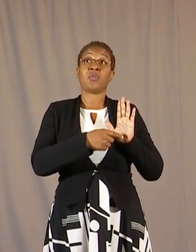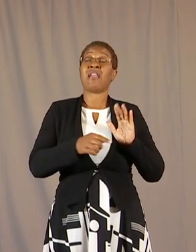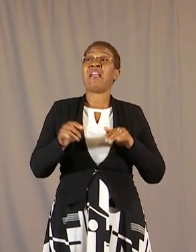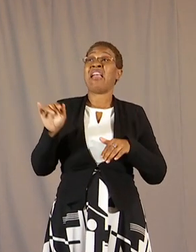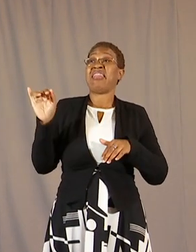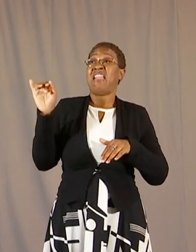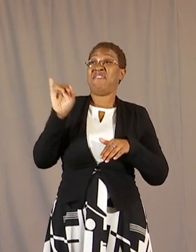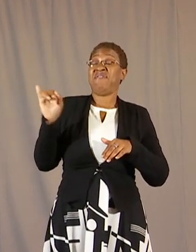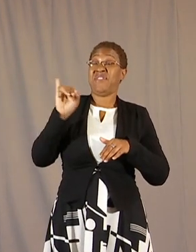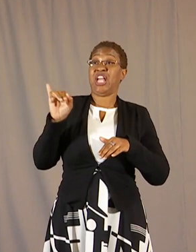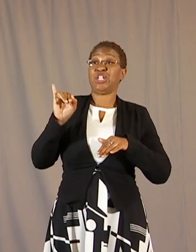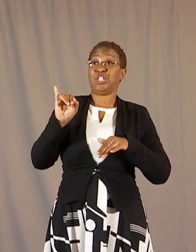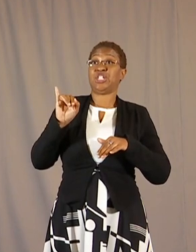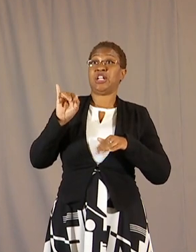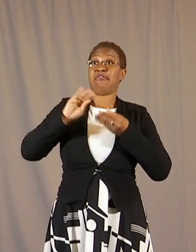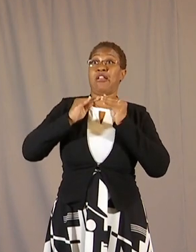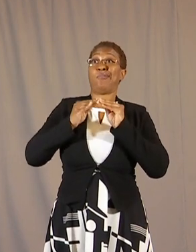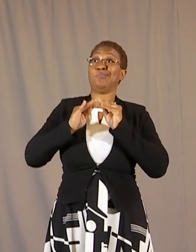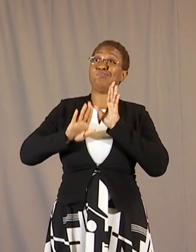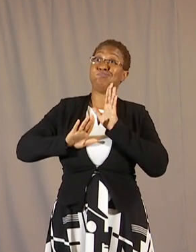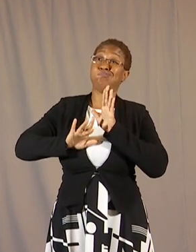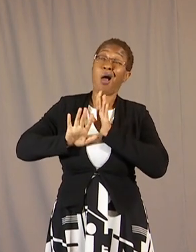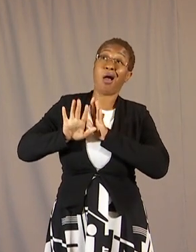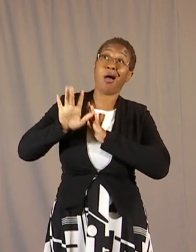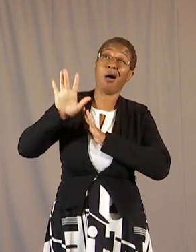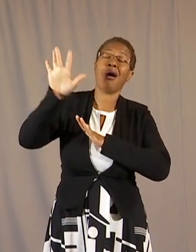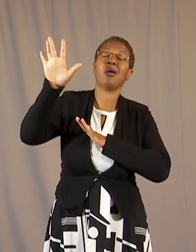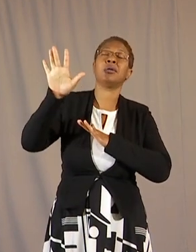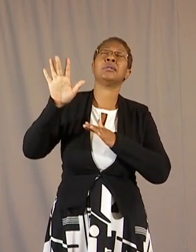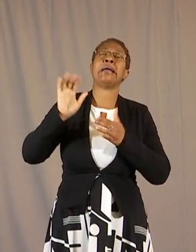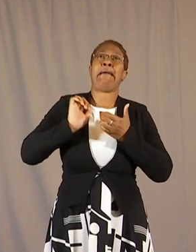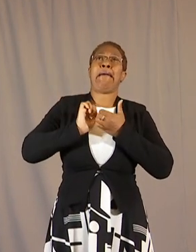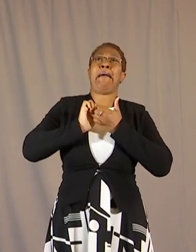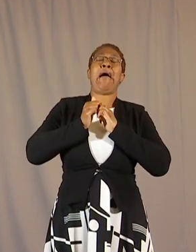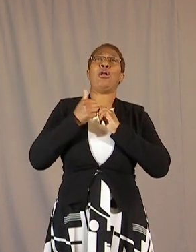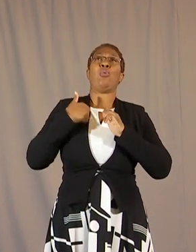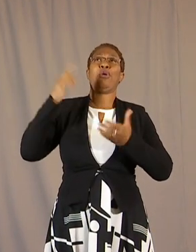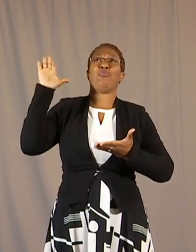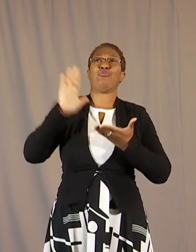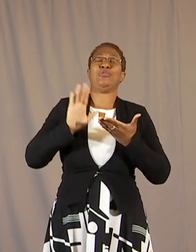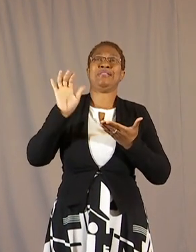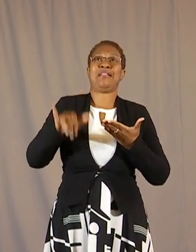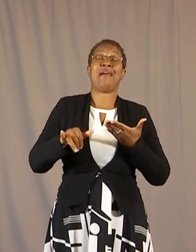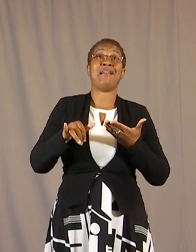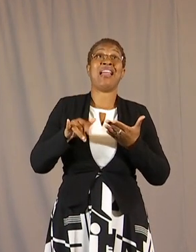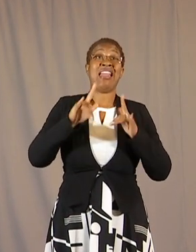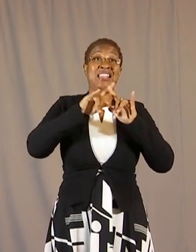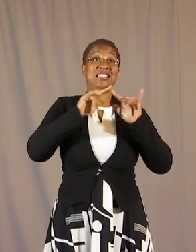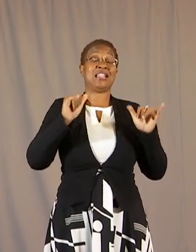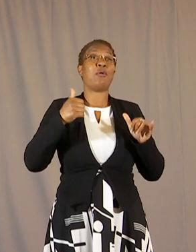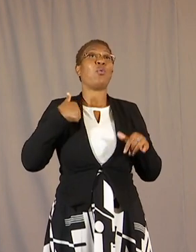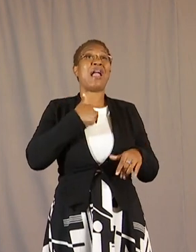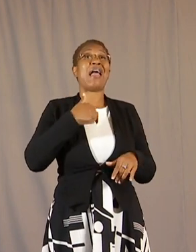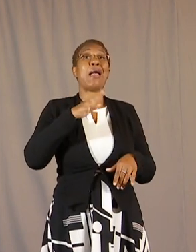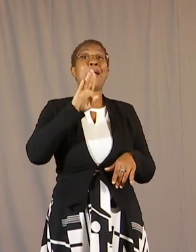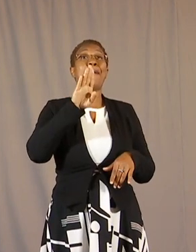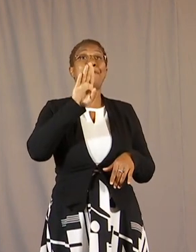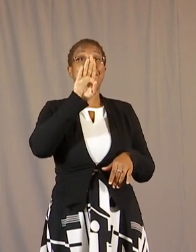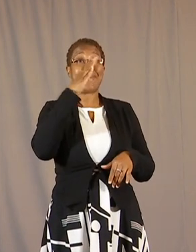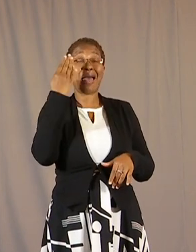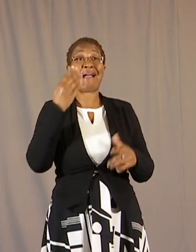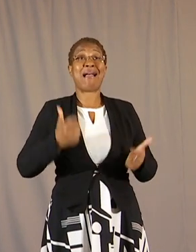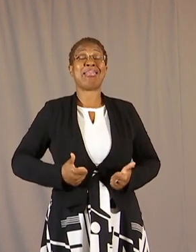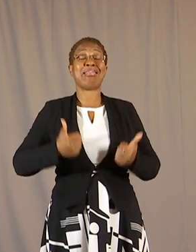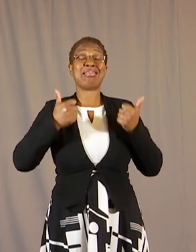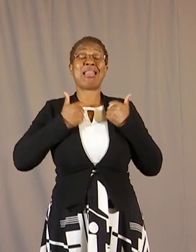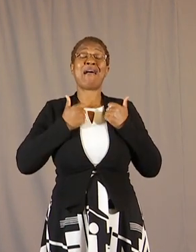help people stay safe, there were Black Lives Matter demonstrations going on all over the